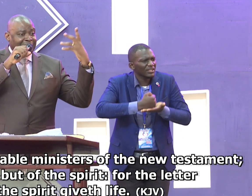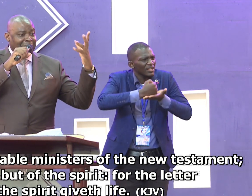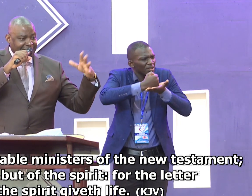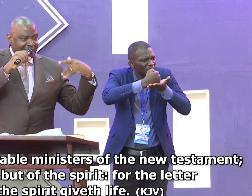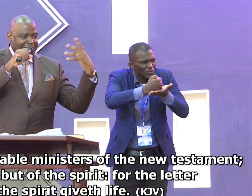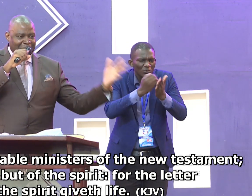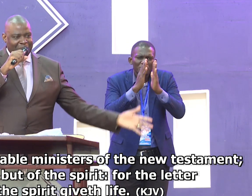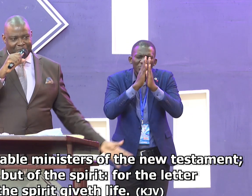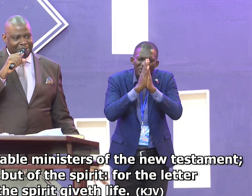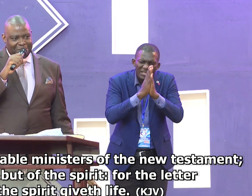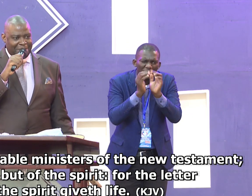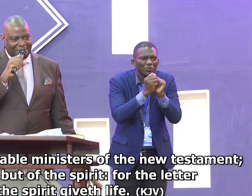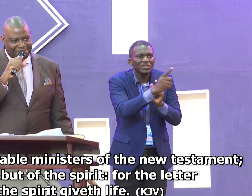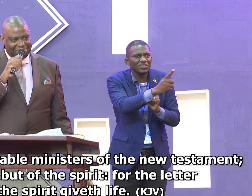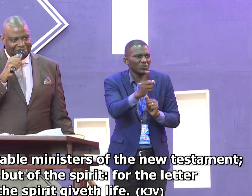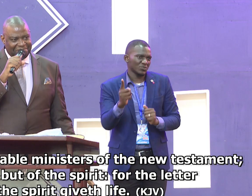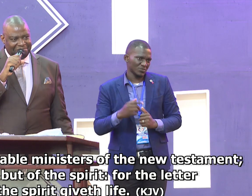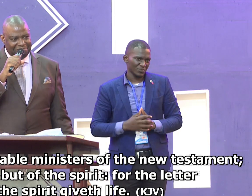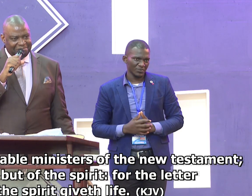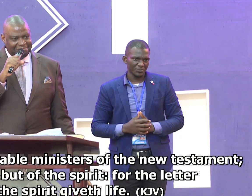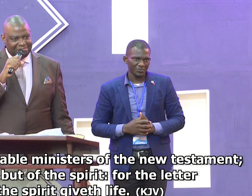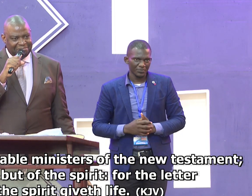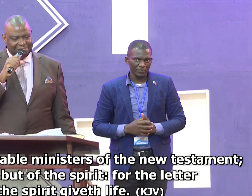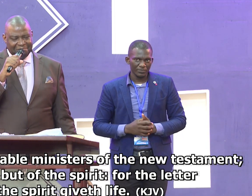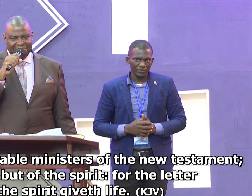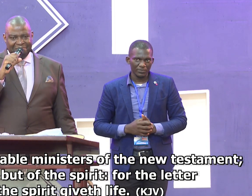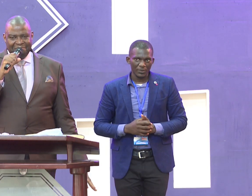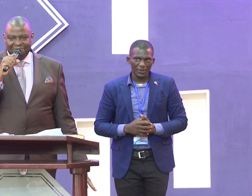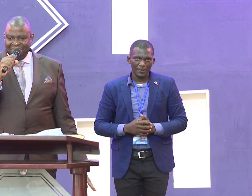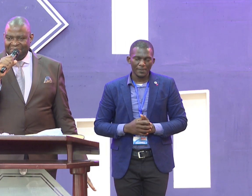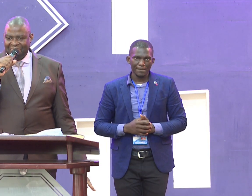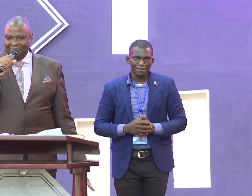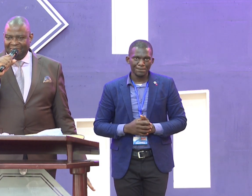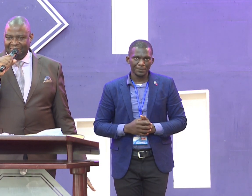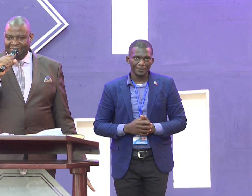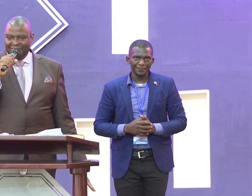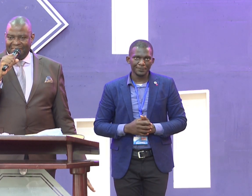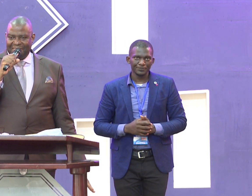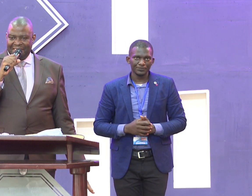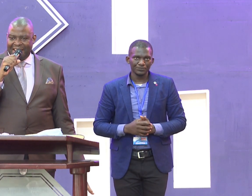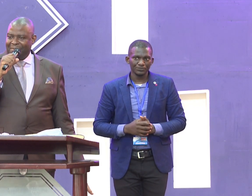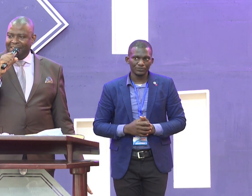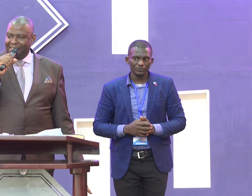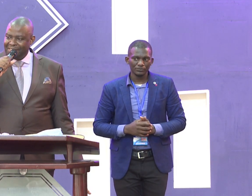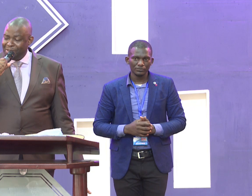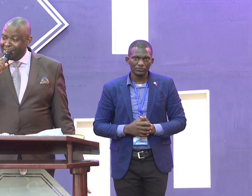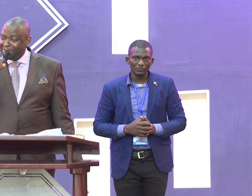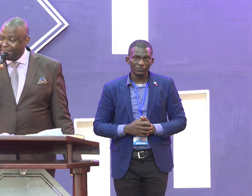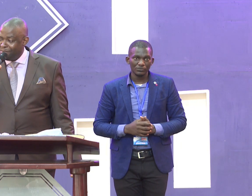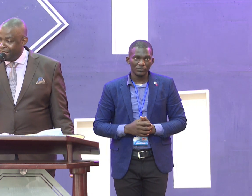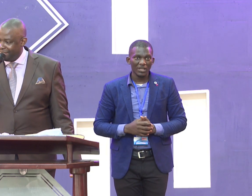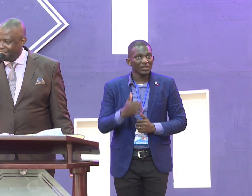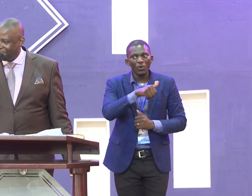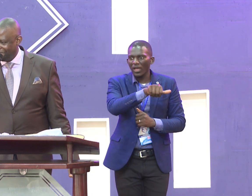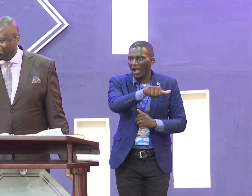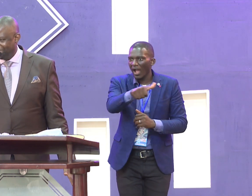he comes and helps you and then groans and makes you to pray a prayer that you cannot manage on